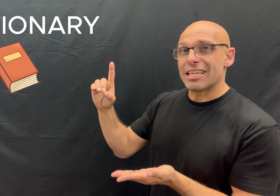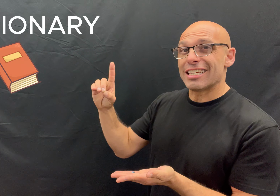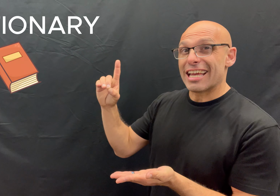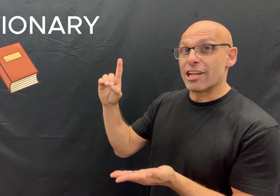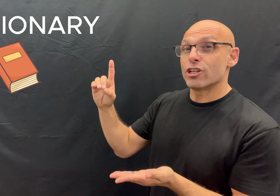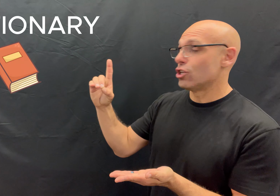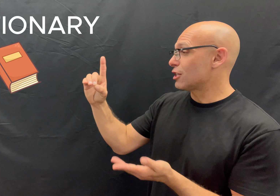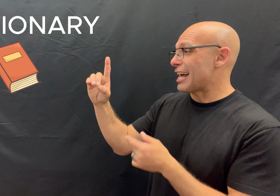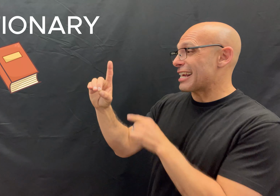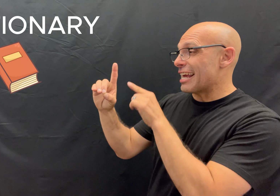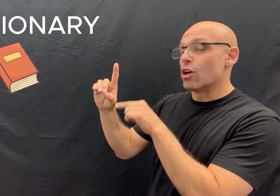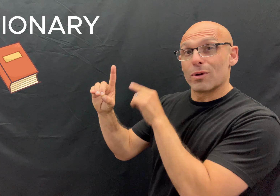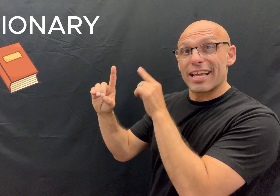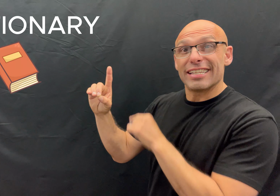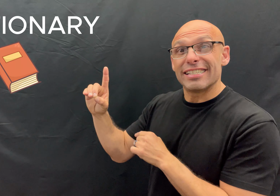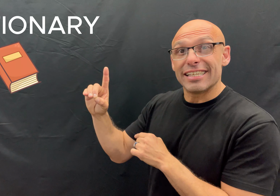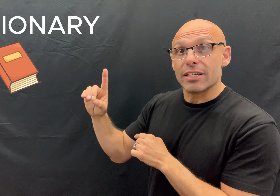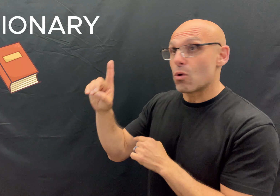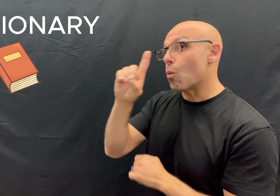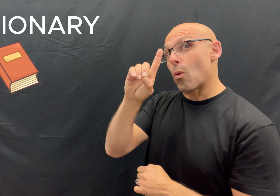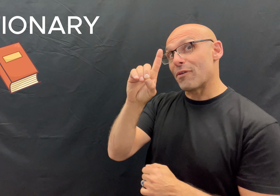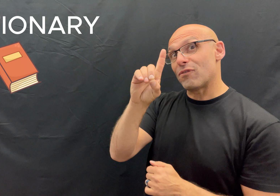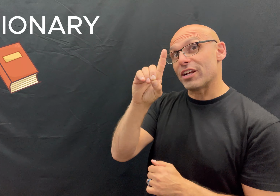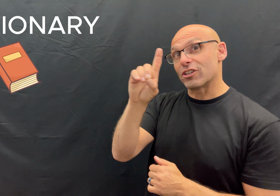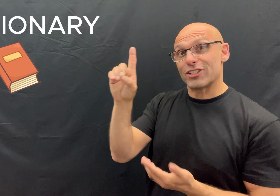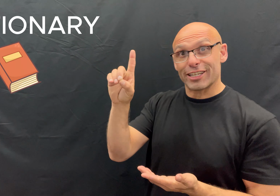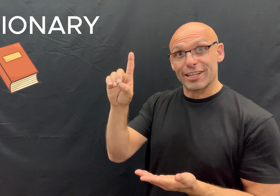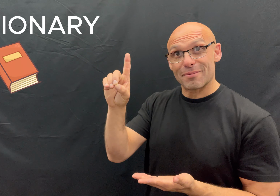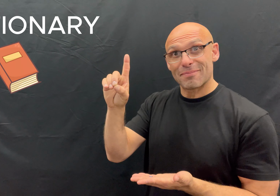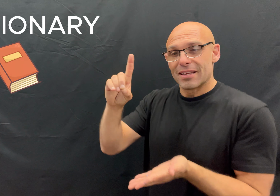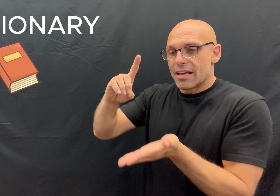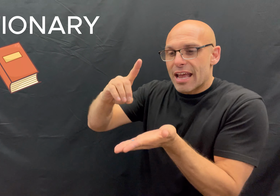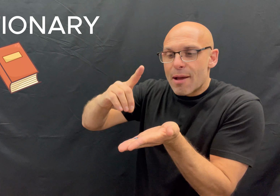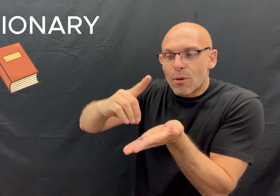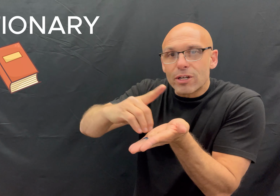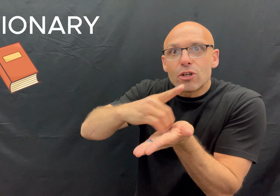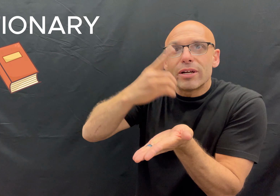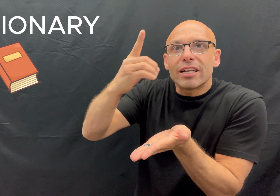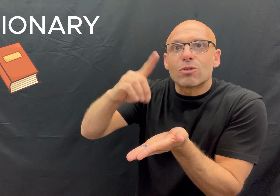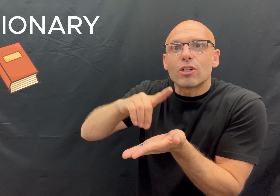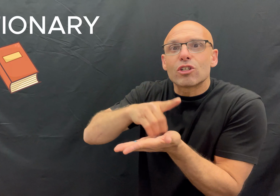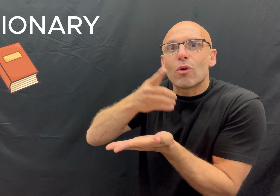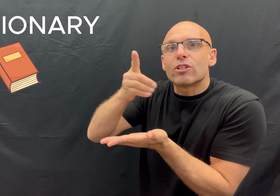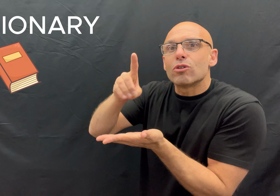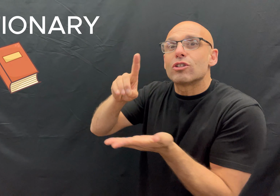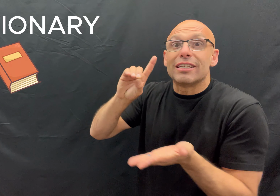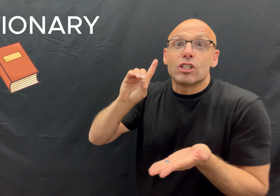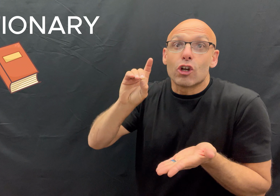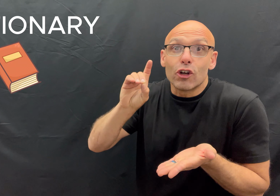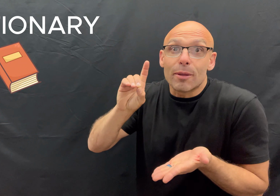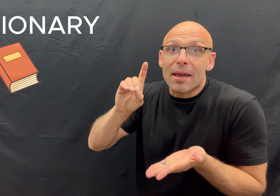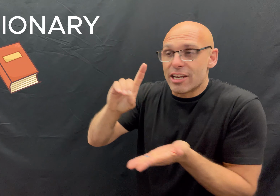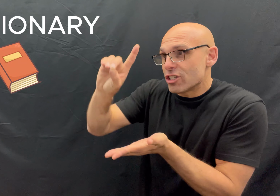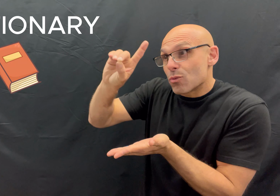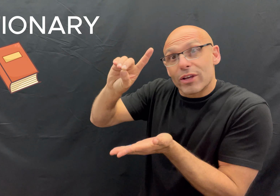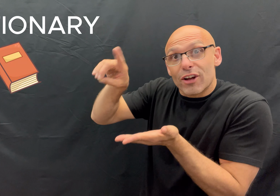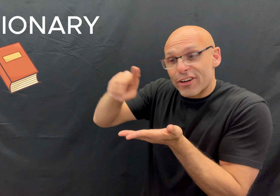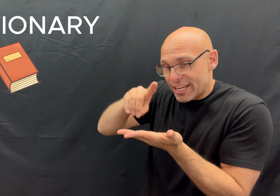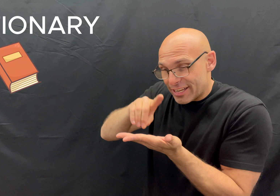D, it should look like a lowercase d, one finger sticking up. And what we're doing is we're just going to turn the pages with our D.